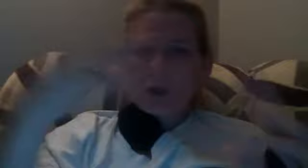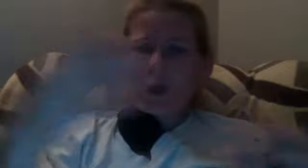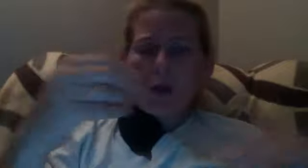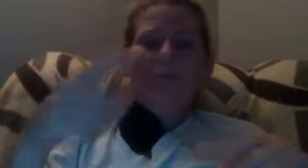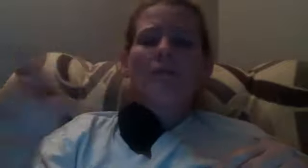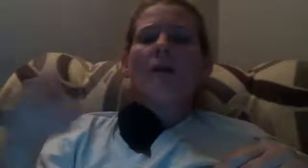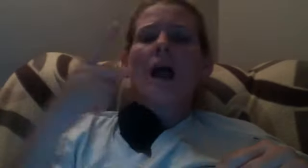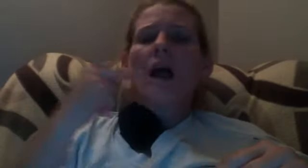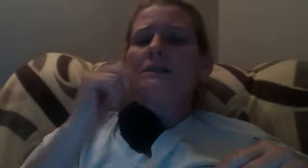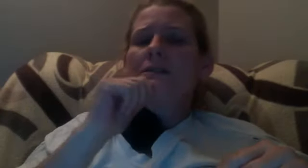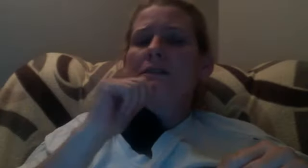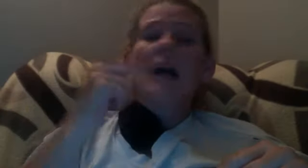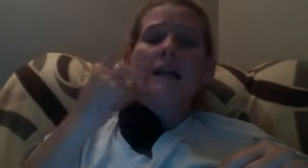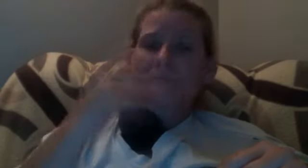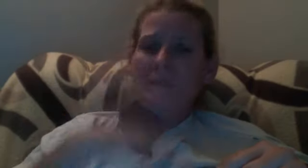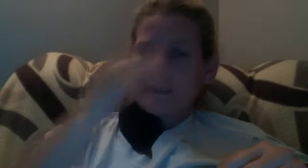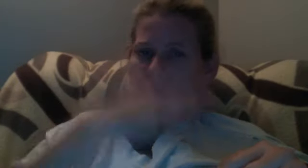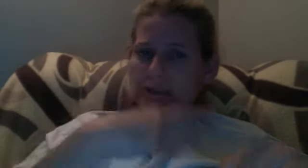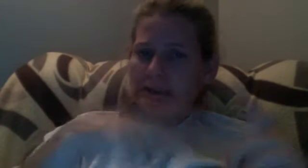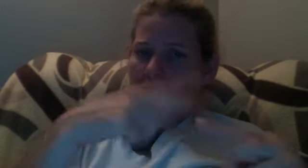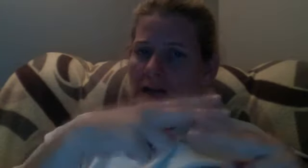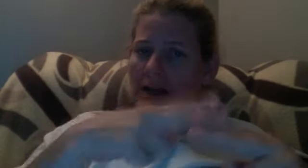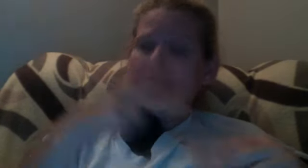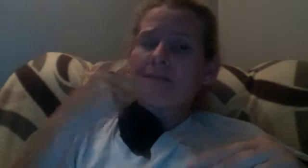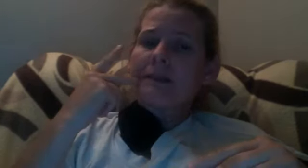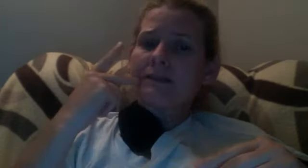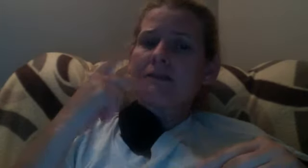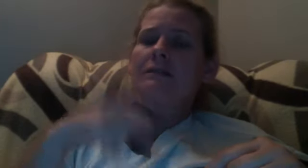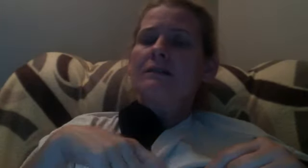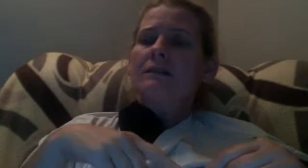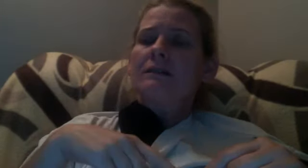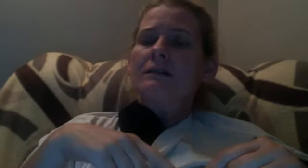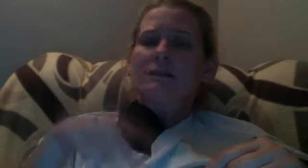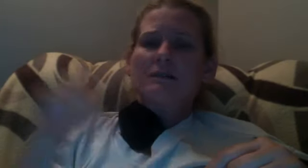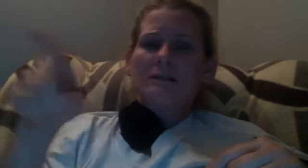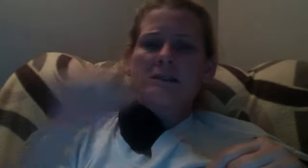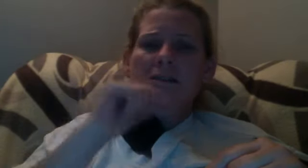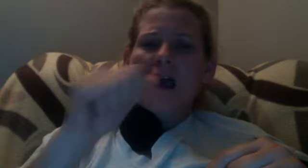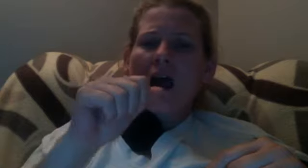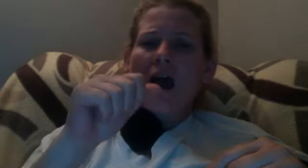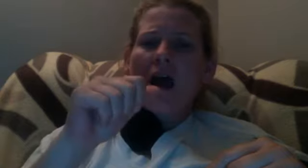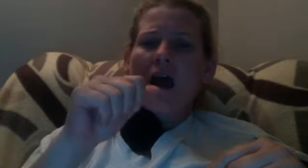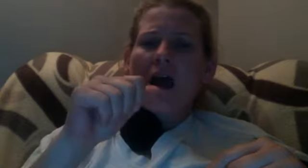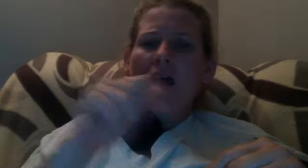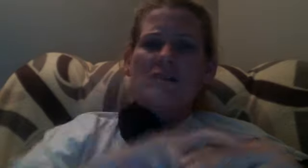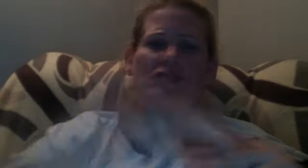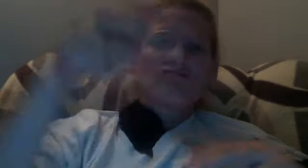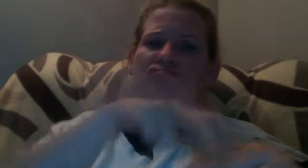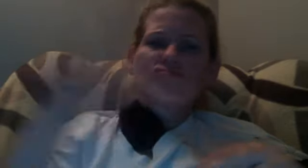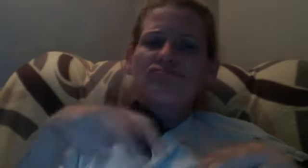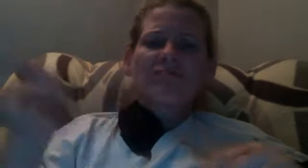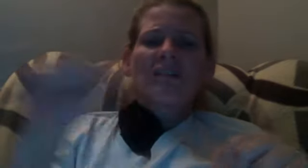car. How do I get rid of this one? Introducing a brand new way to trade in a car. AutoTrader.com's Trade-In Marketplace. Get a free offer on your car